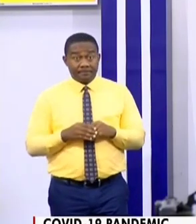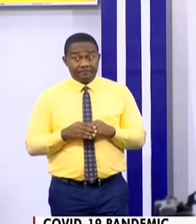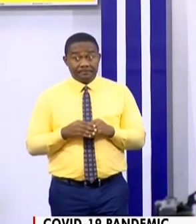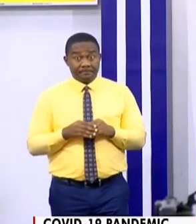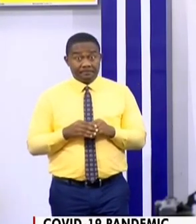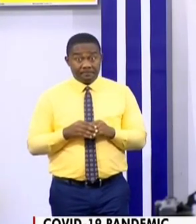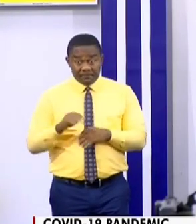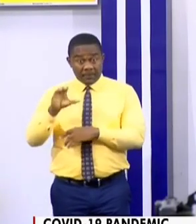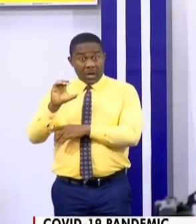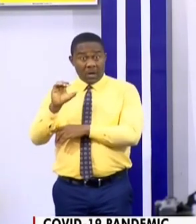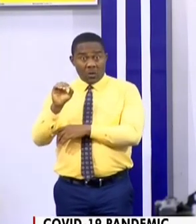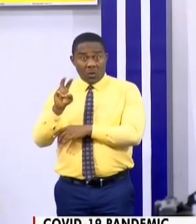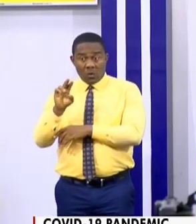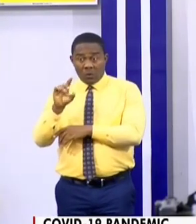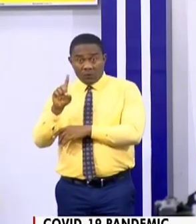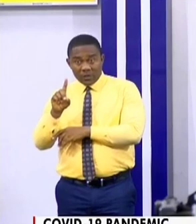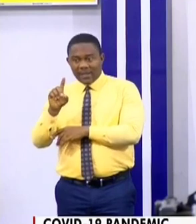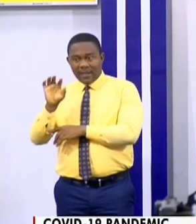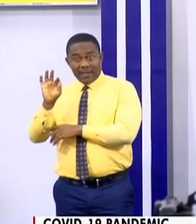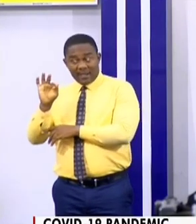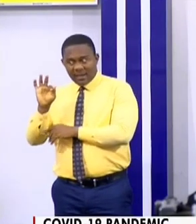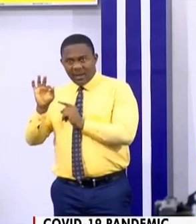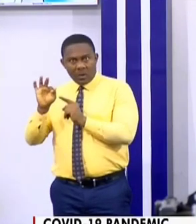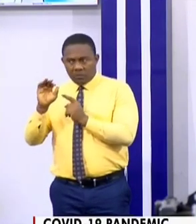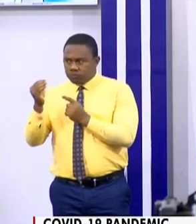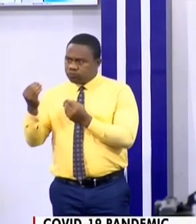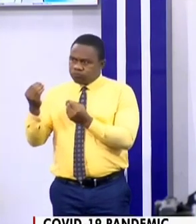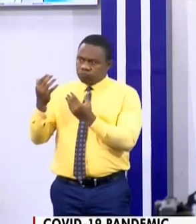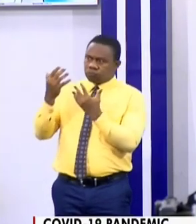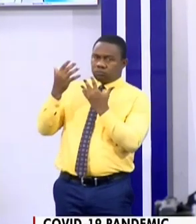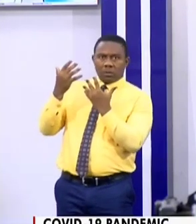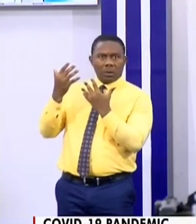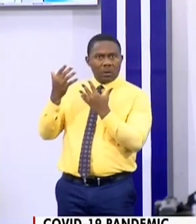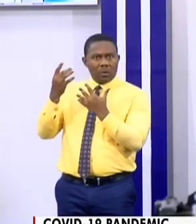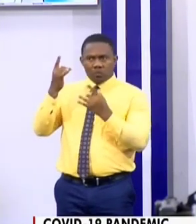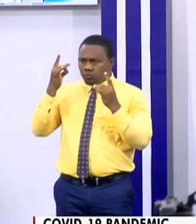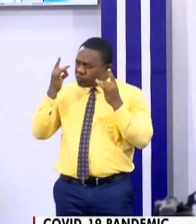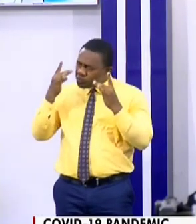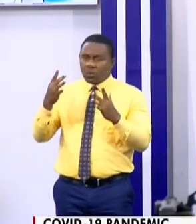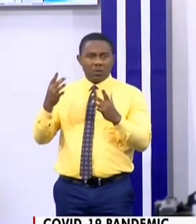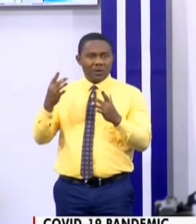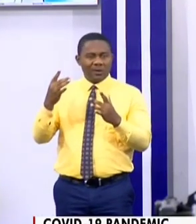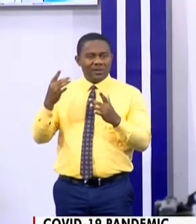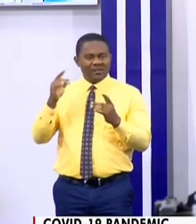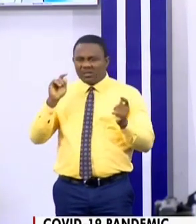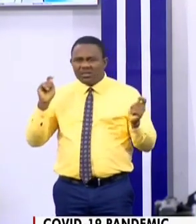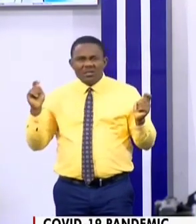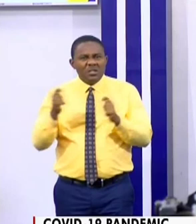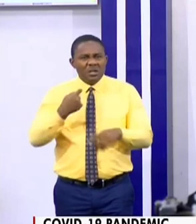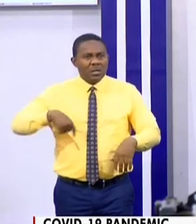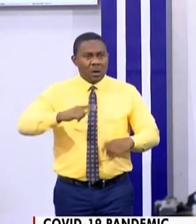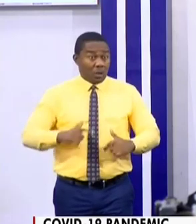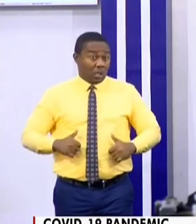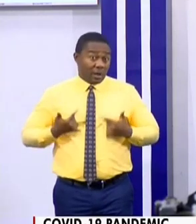COVID-19 is such a life event we are talking about. And that presupposes that we are